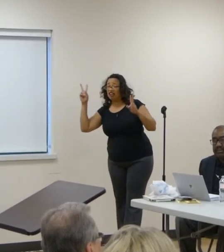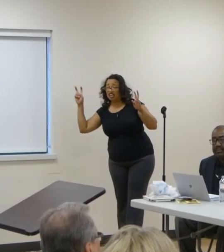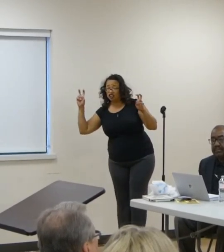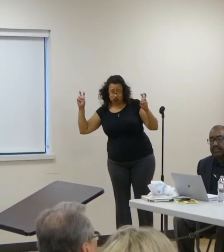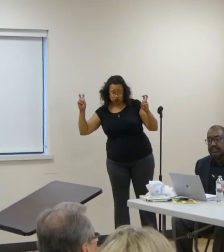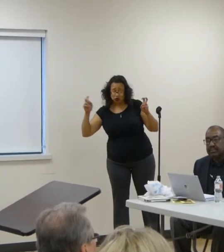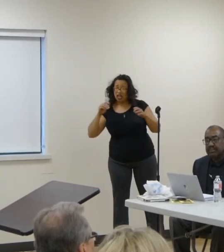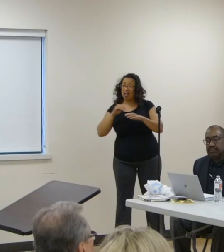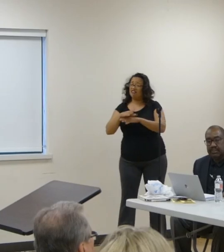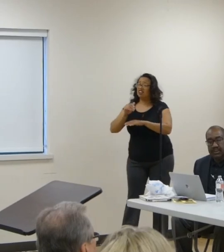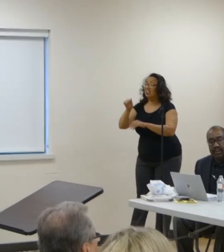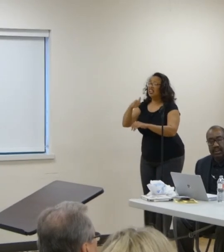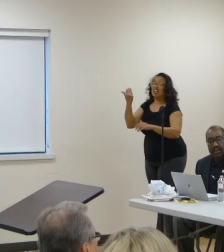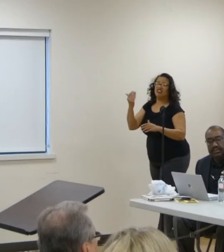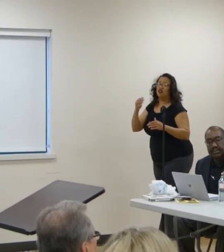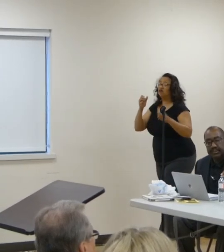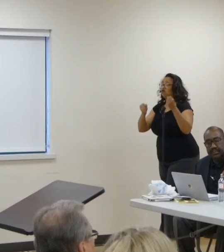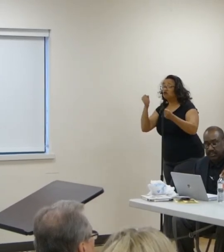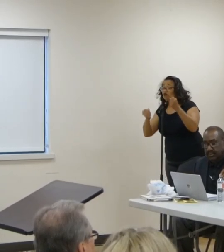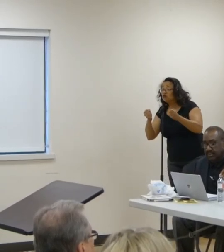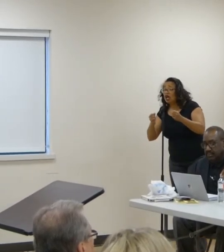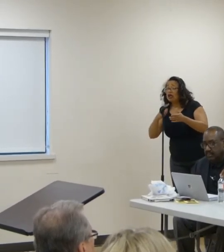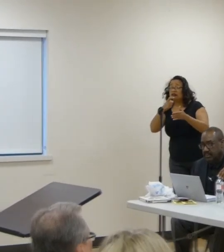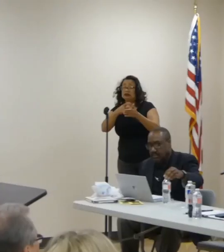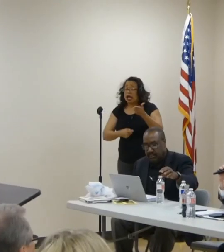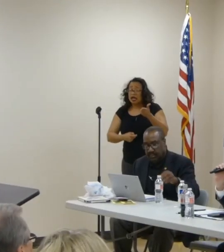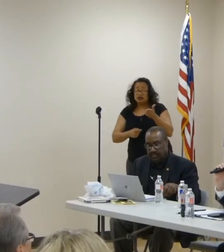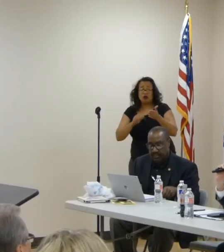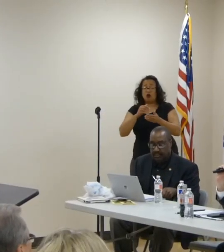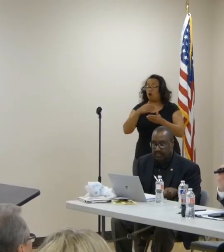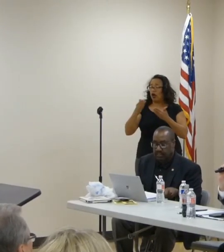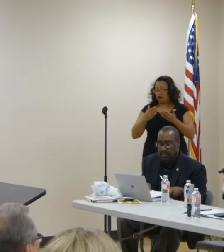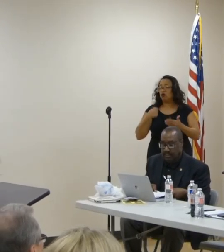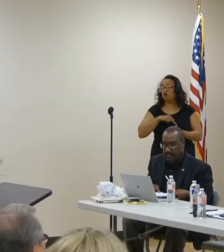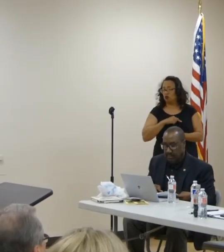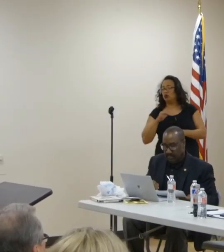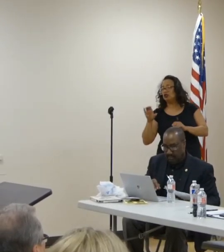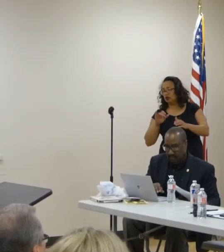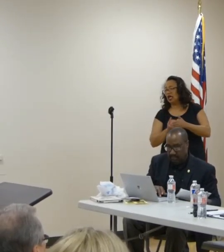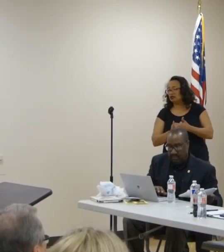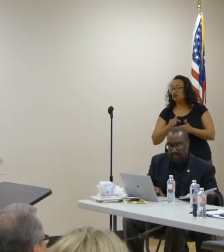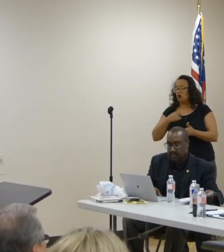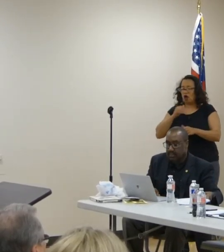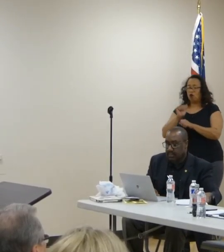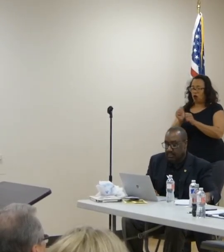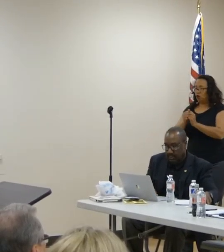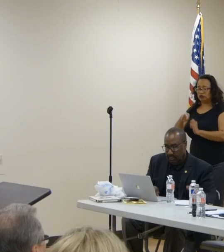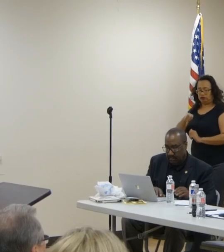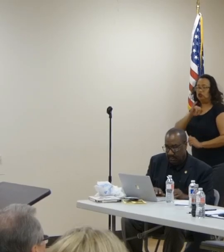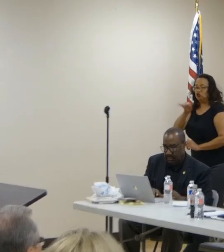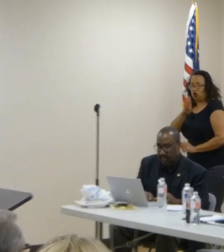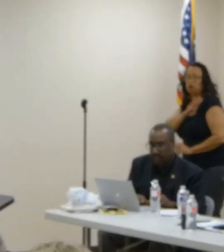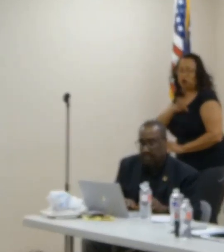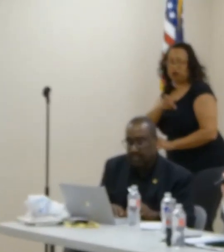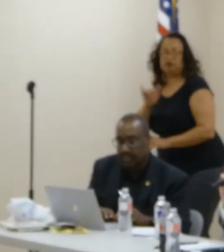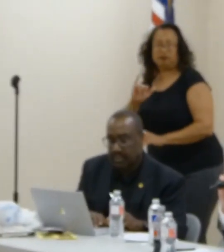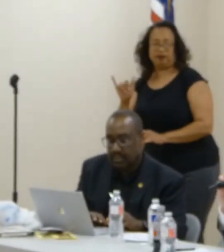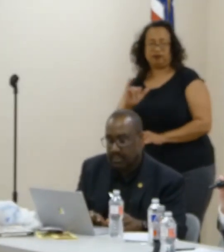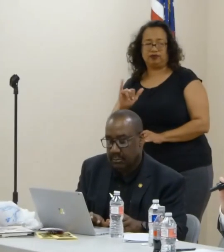vehicle or driver's license side or the taxation side. So I work with Representative Barnes, worked last year with Representative